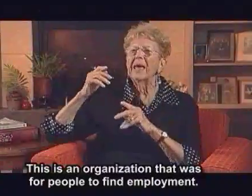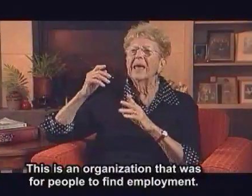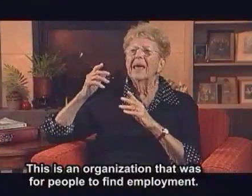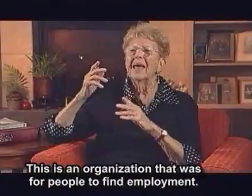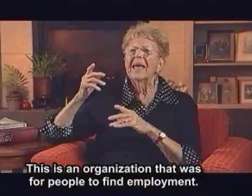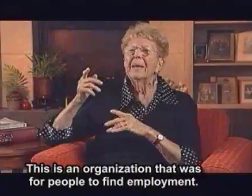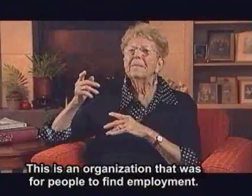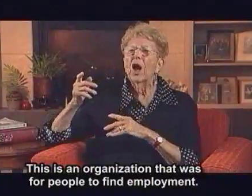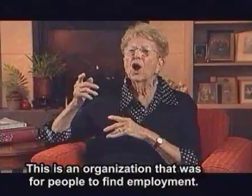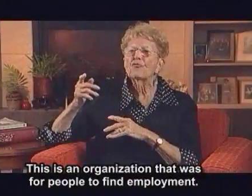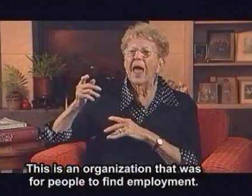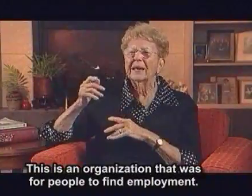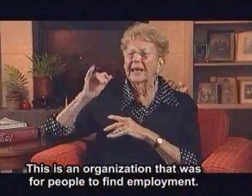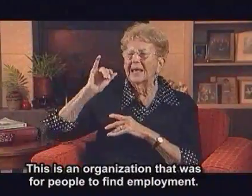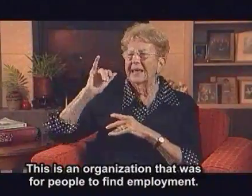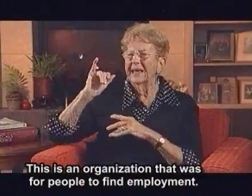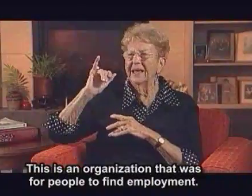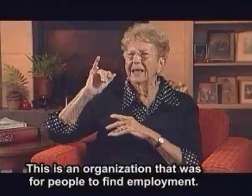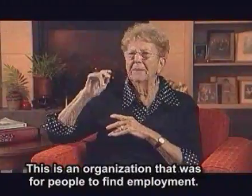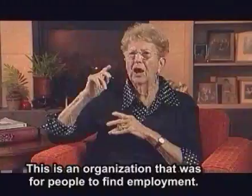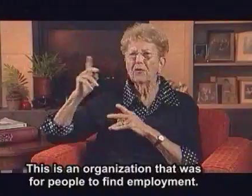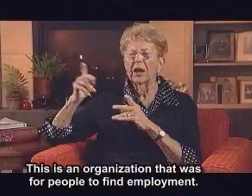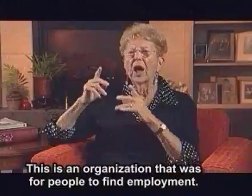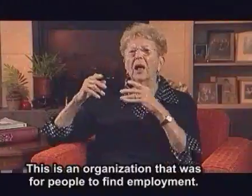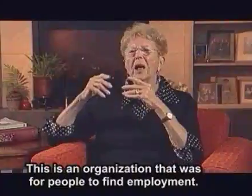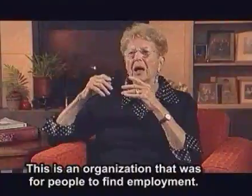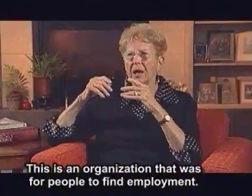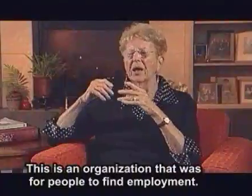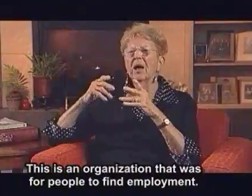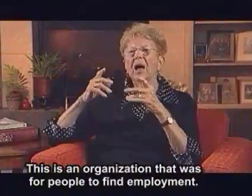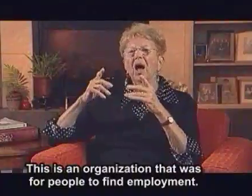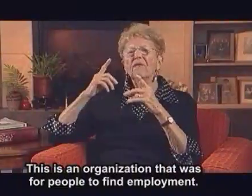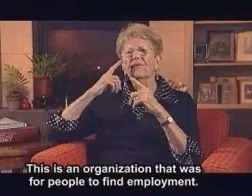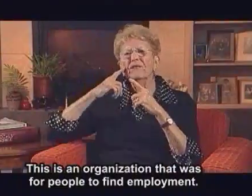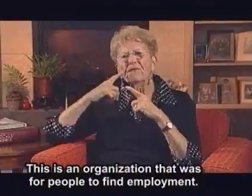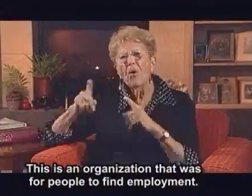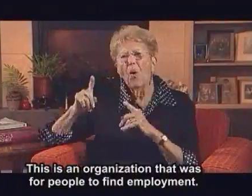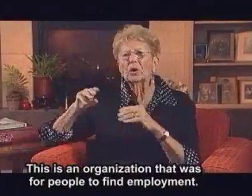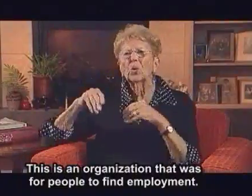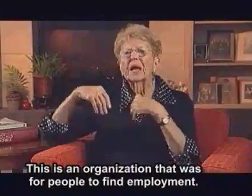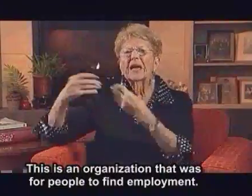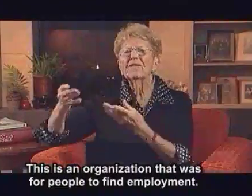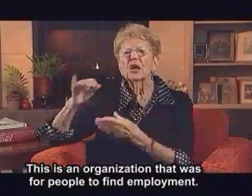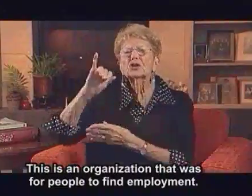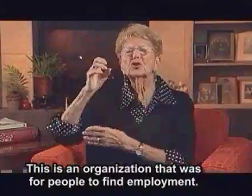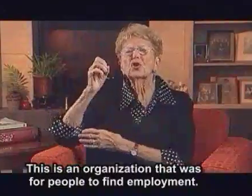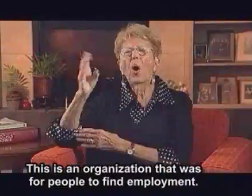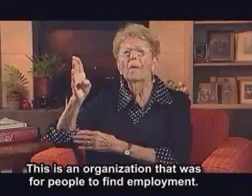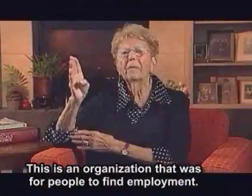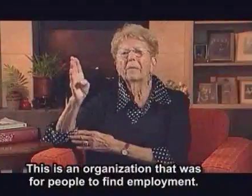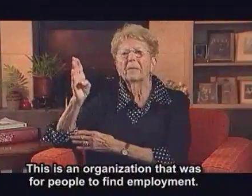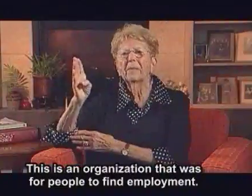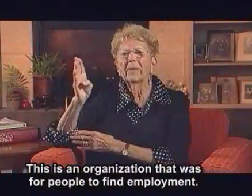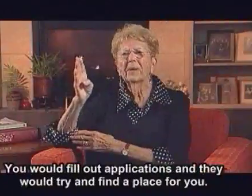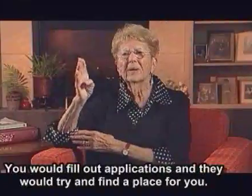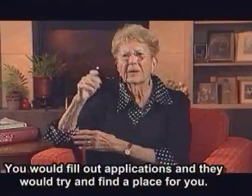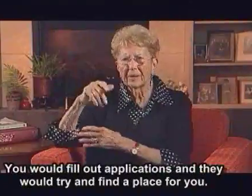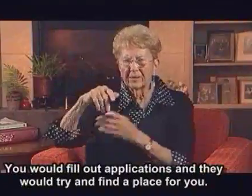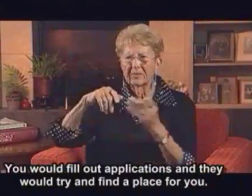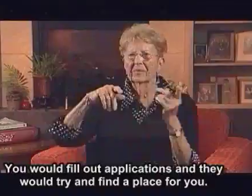And this is an organization that was for people to find employment.